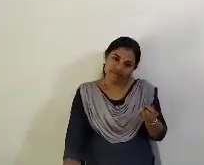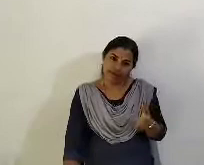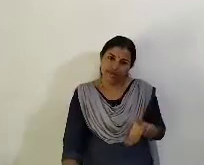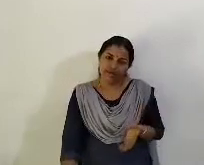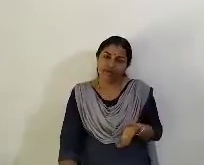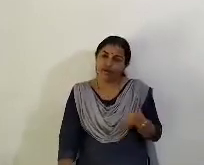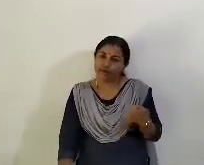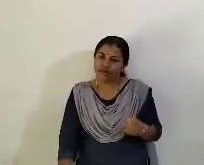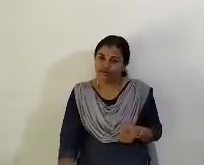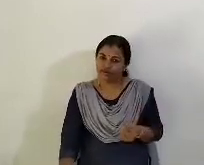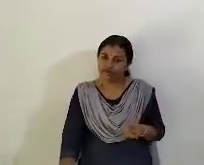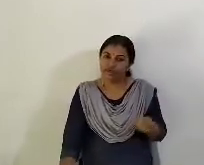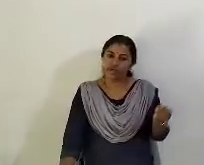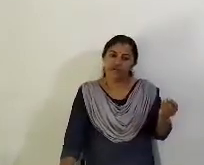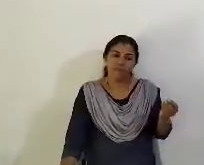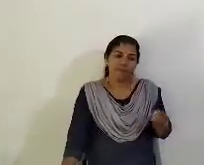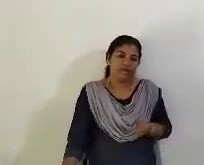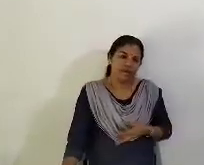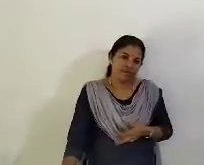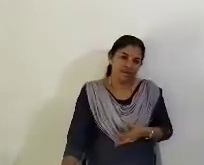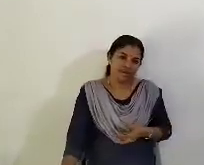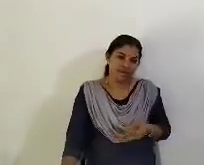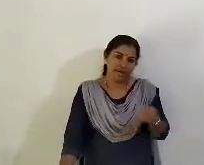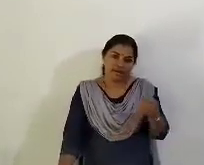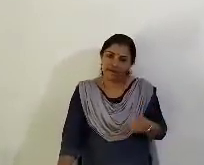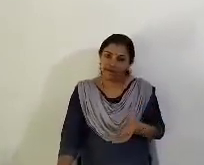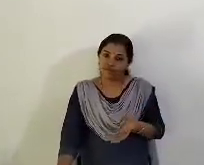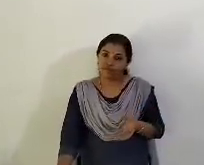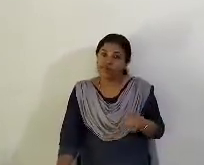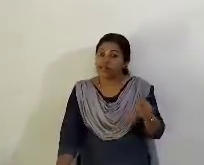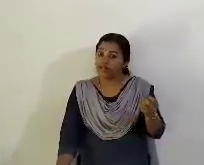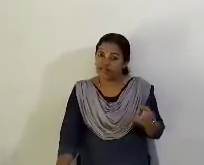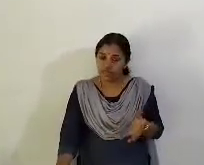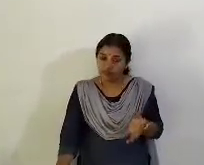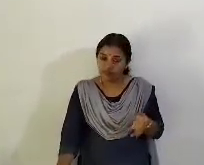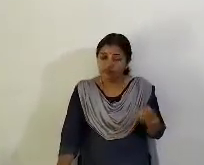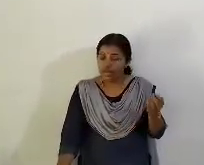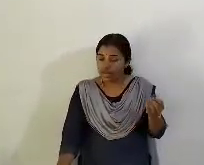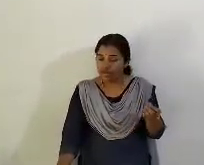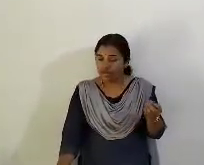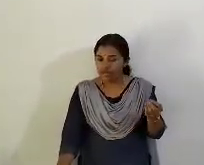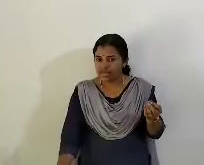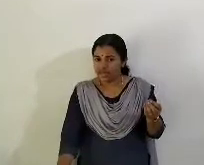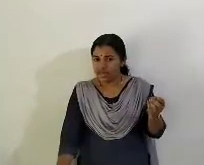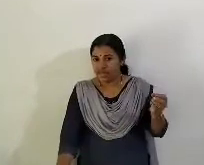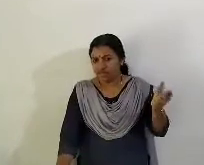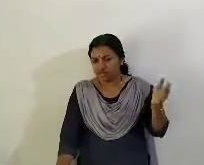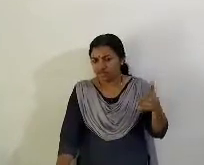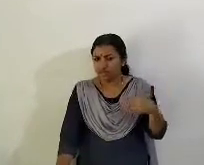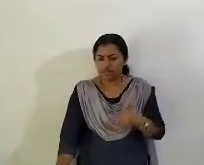JPG, PNG, BMP, TIFF, GIF, SVG, etc.